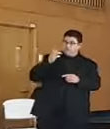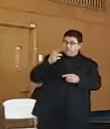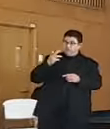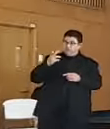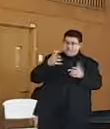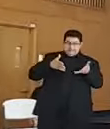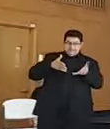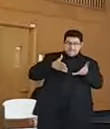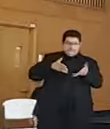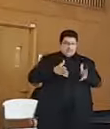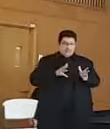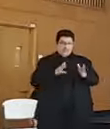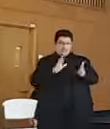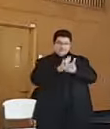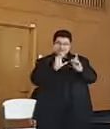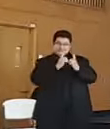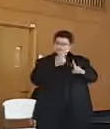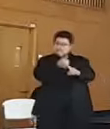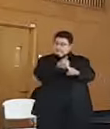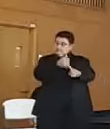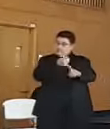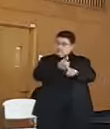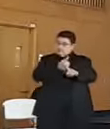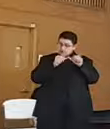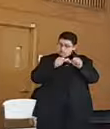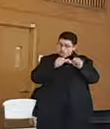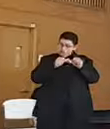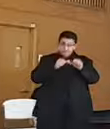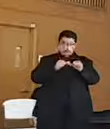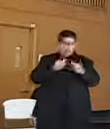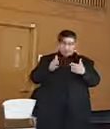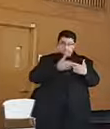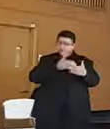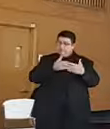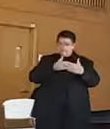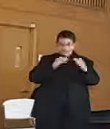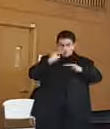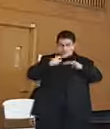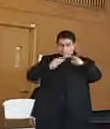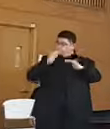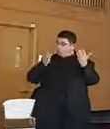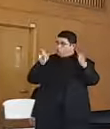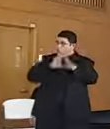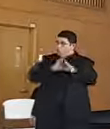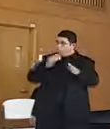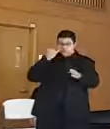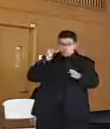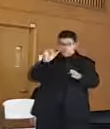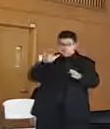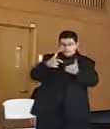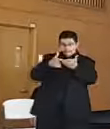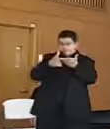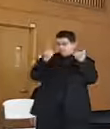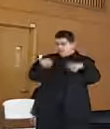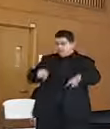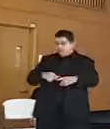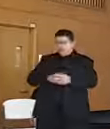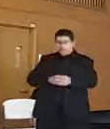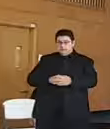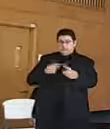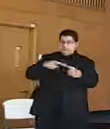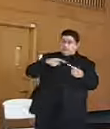the school districts the power to still continue schooling even if the building is closed, if it comes to that. To the opposite side of